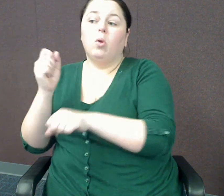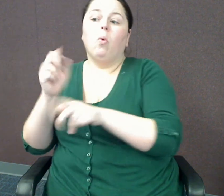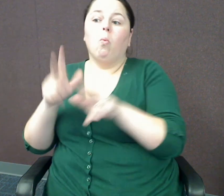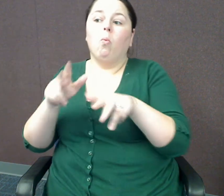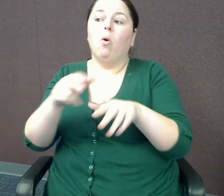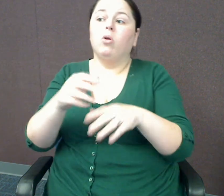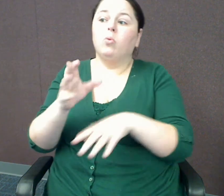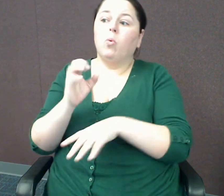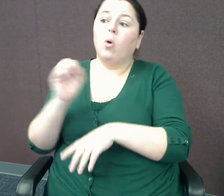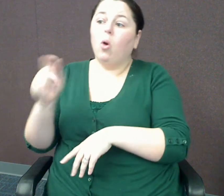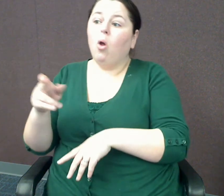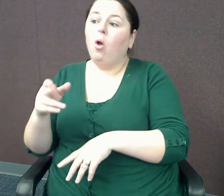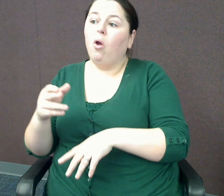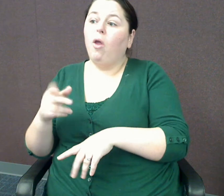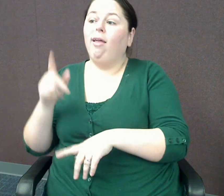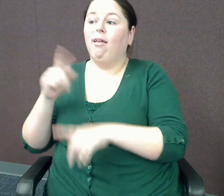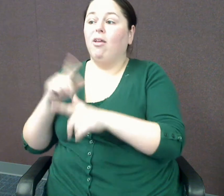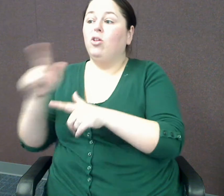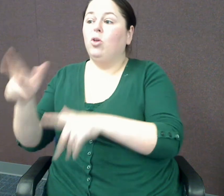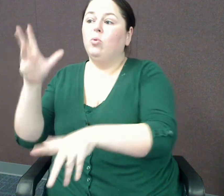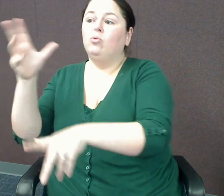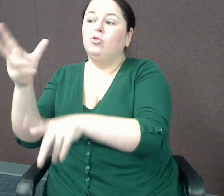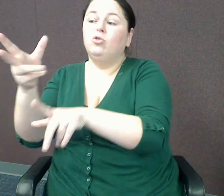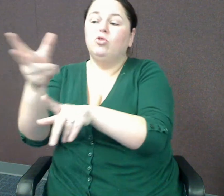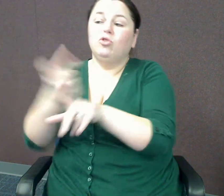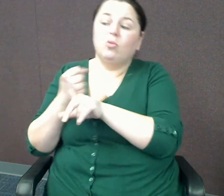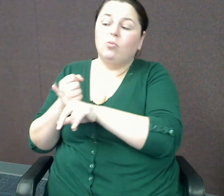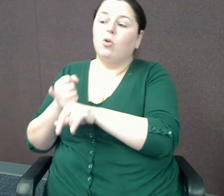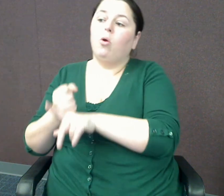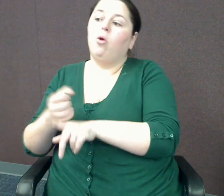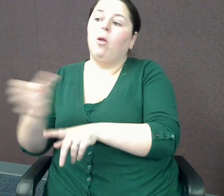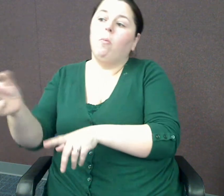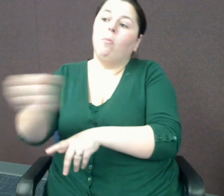her. And you drug her back around the back of the store.